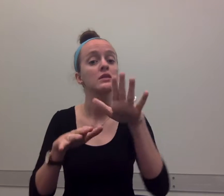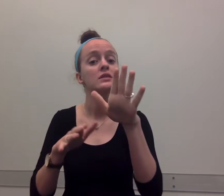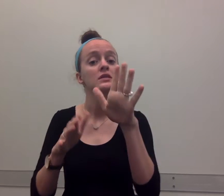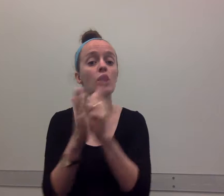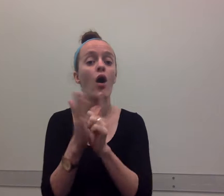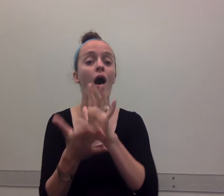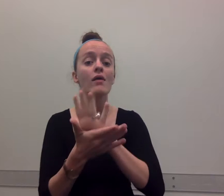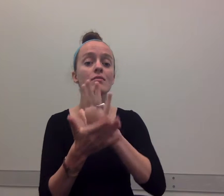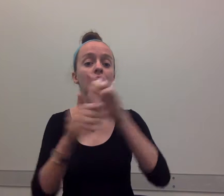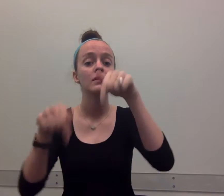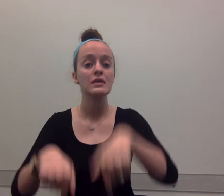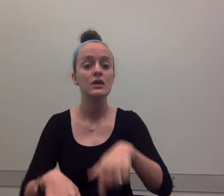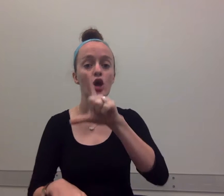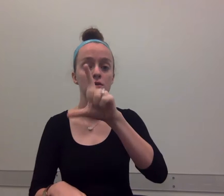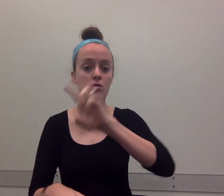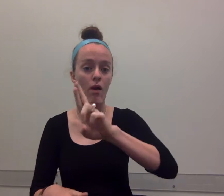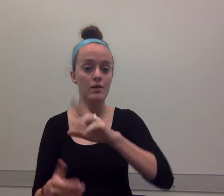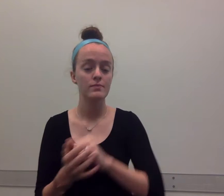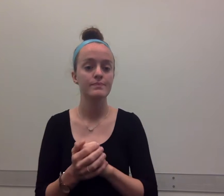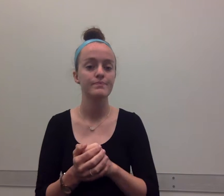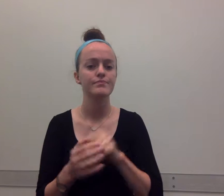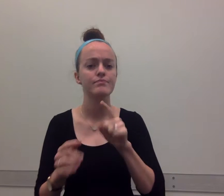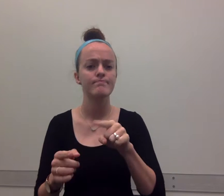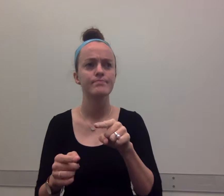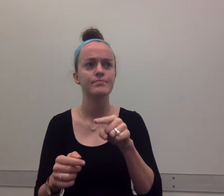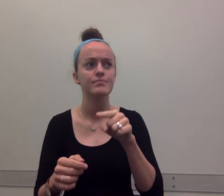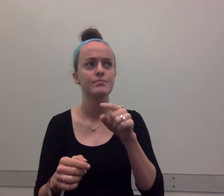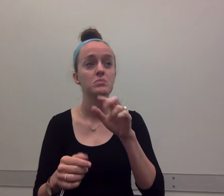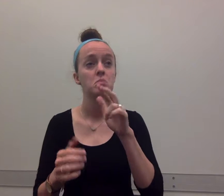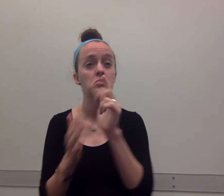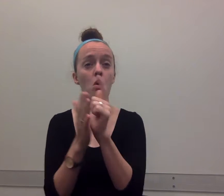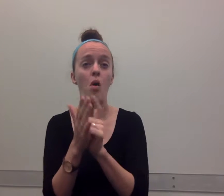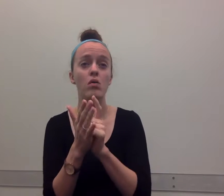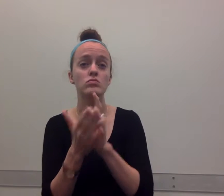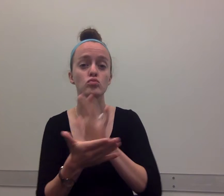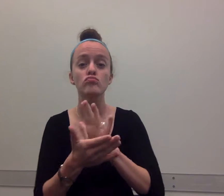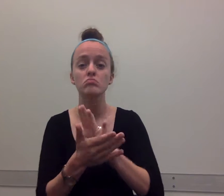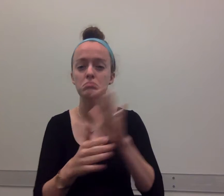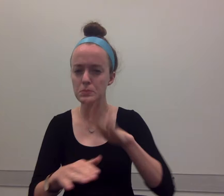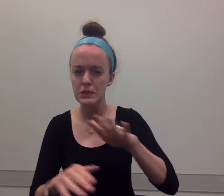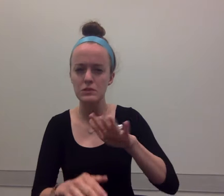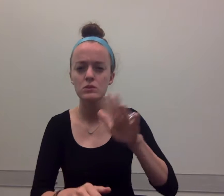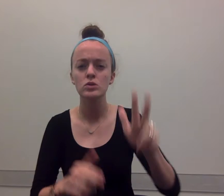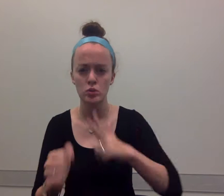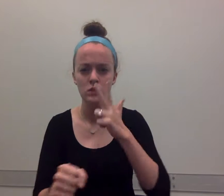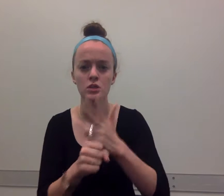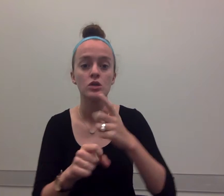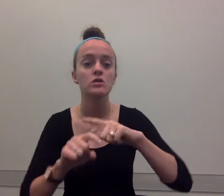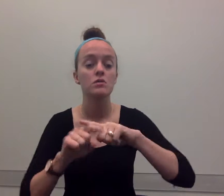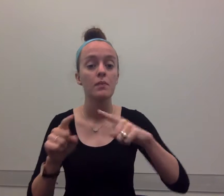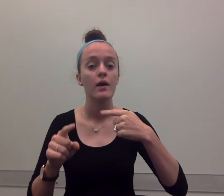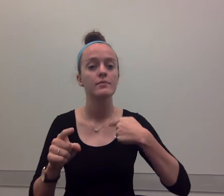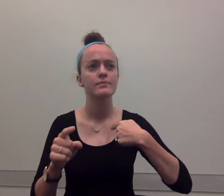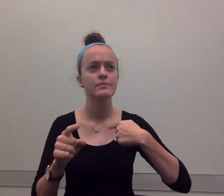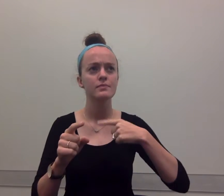school is about 3 years, and however, it wasn't until college that I'd really made a decision to go to